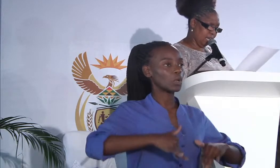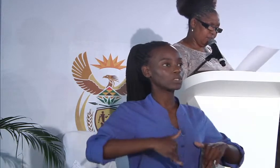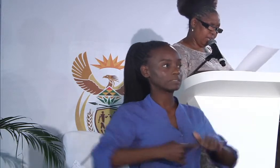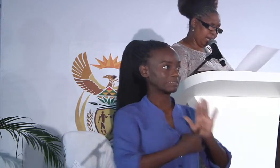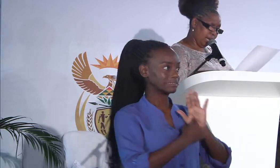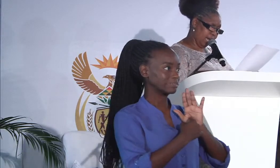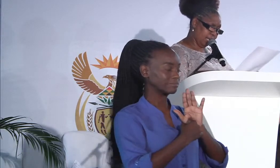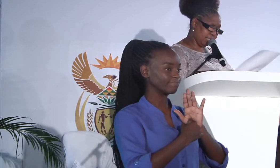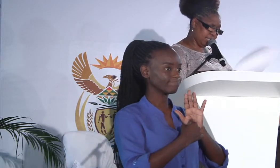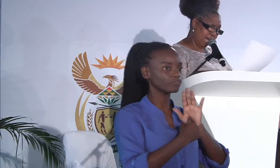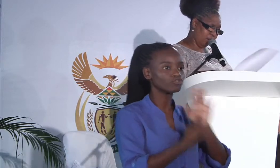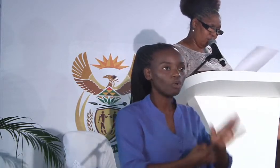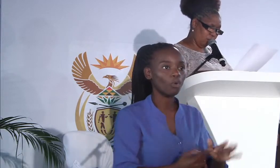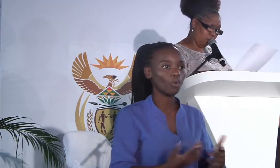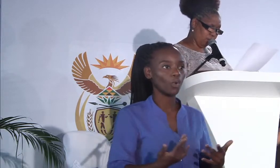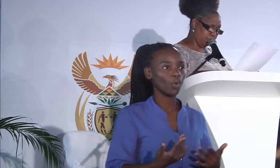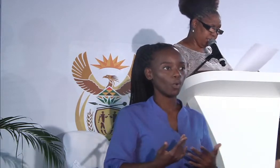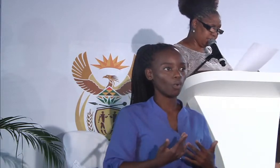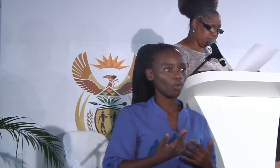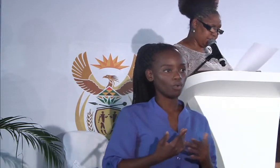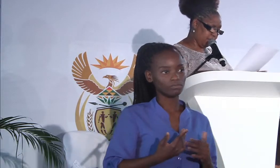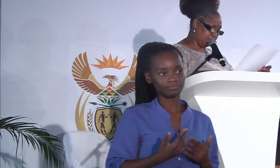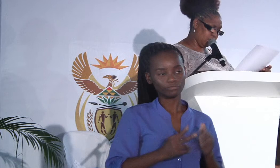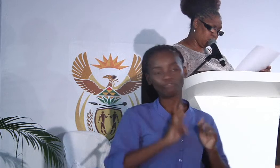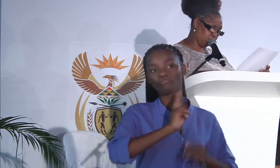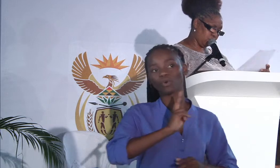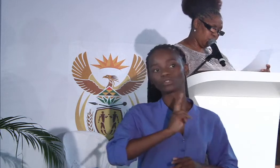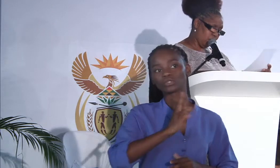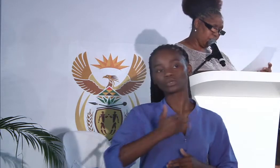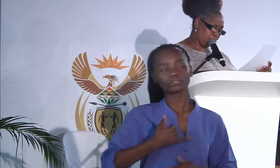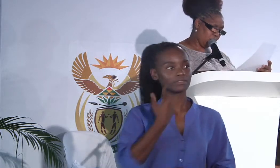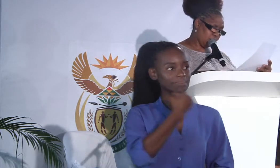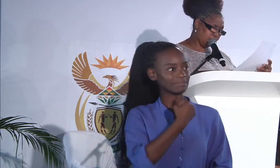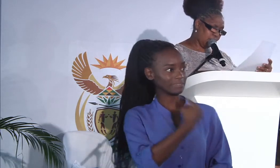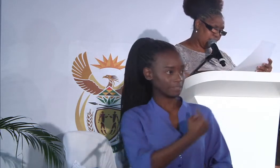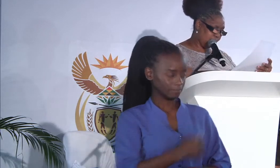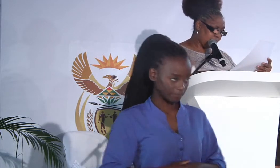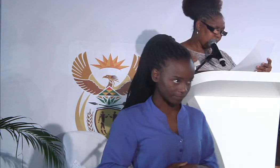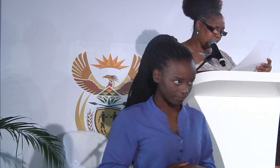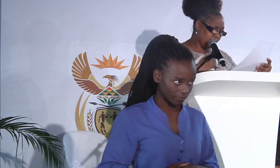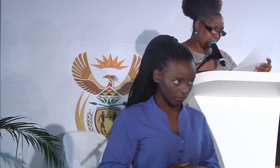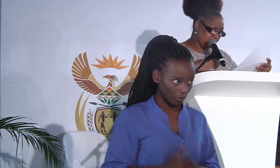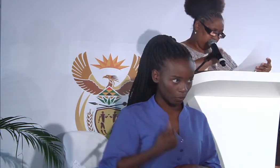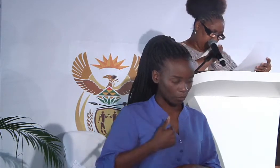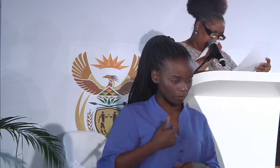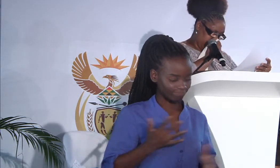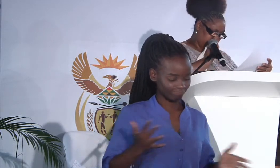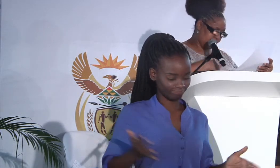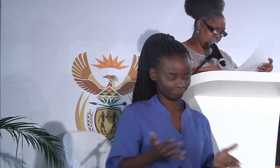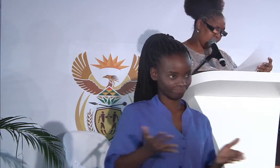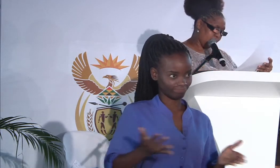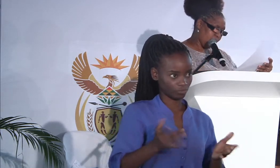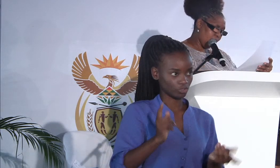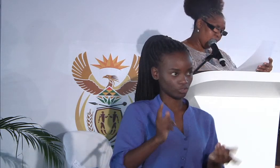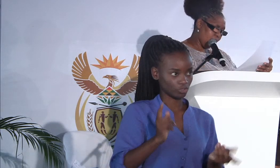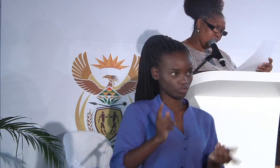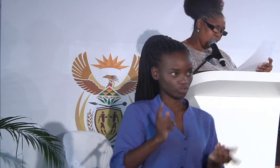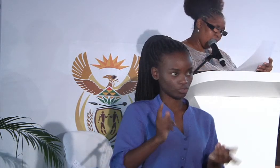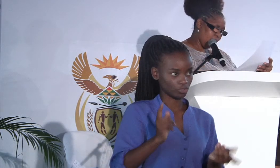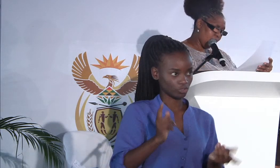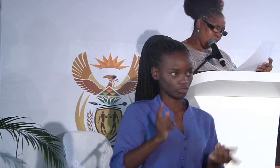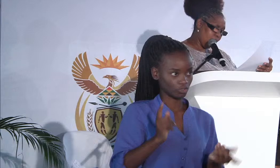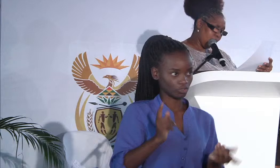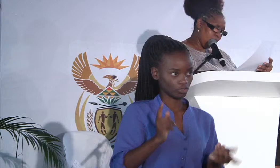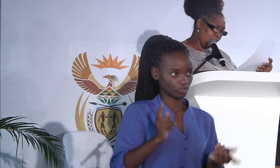And we encourage dialogue on these difficult issues because change begins with conversation.